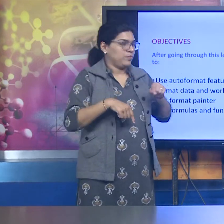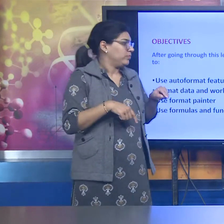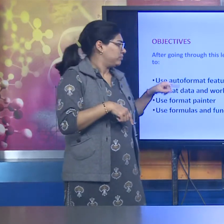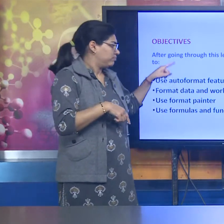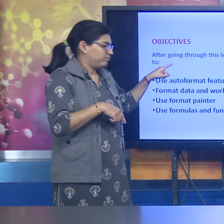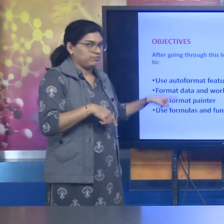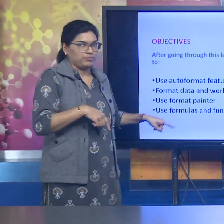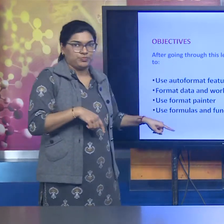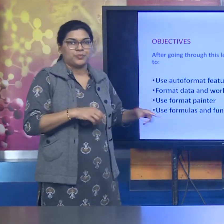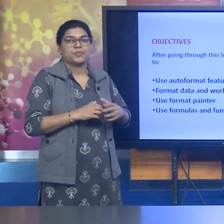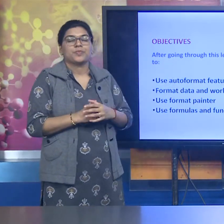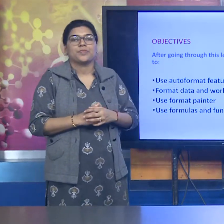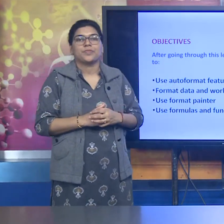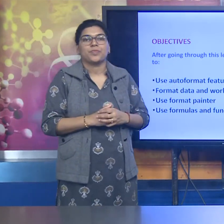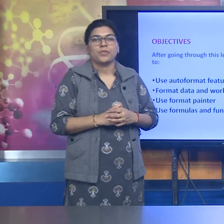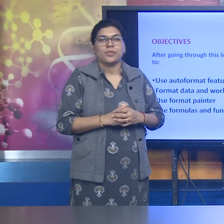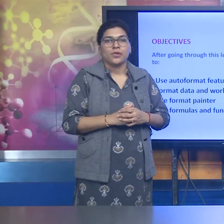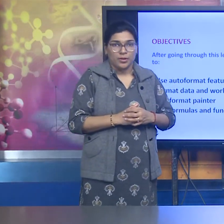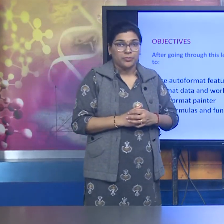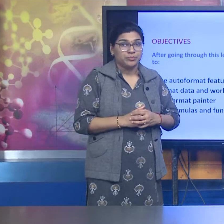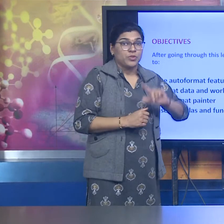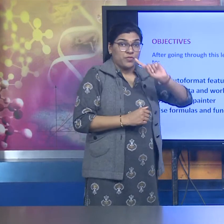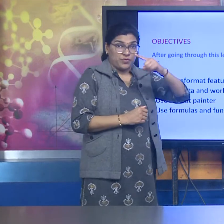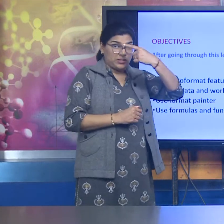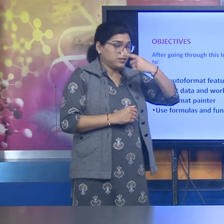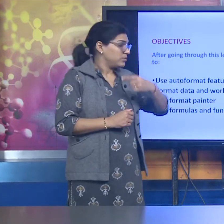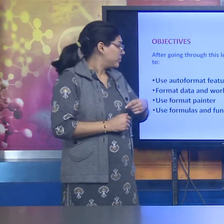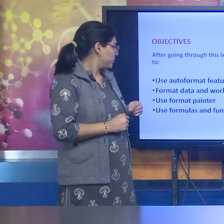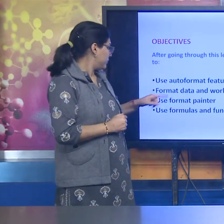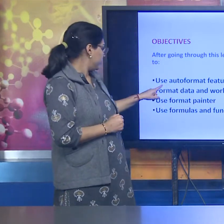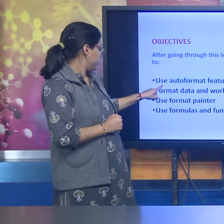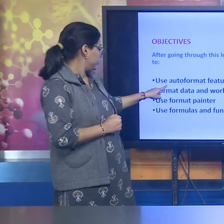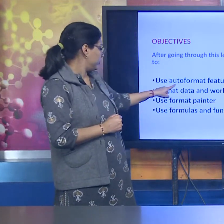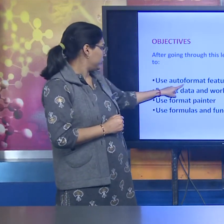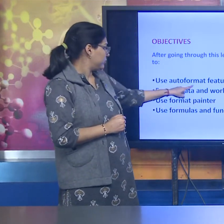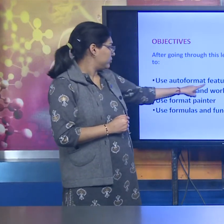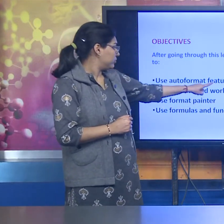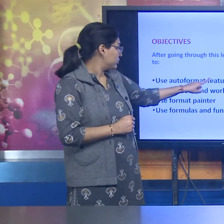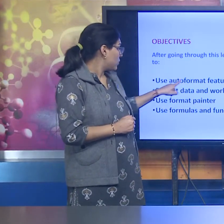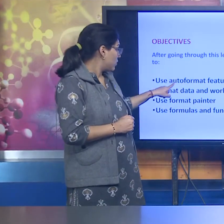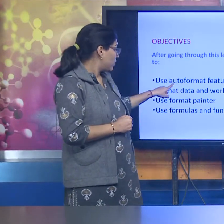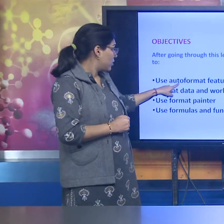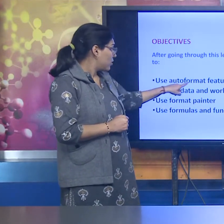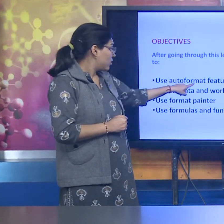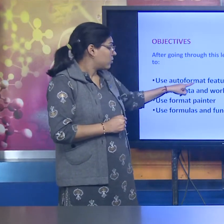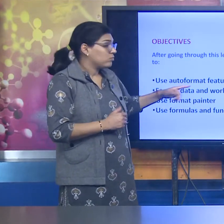After going through this lesson, you would be able to